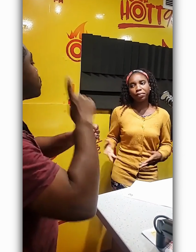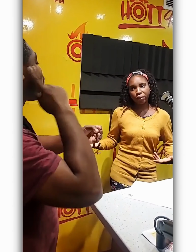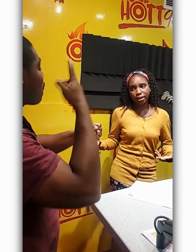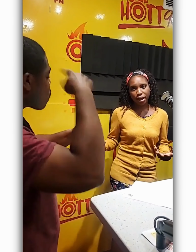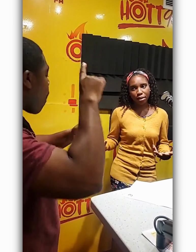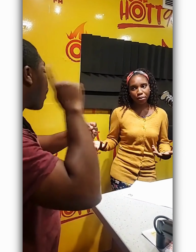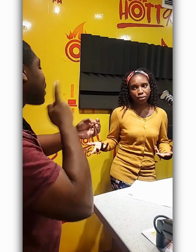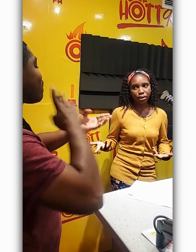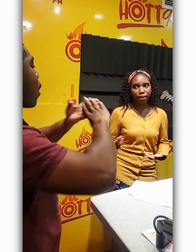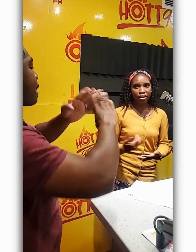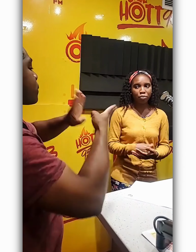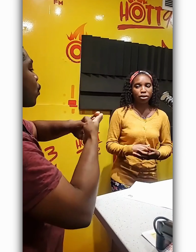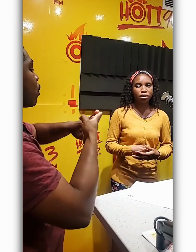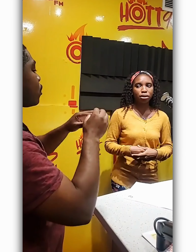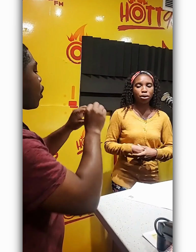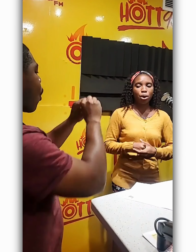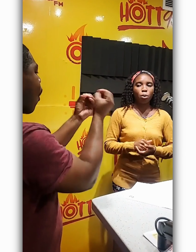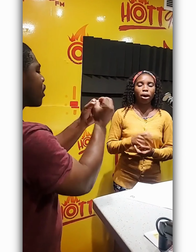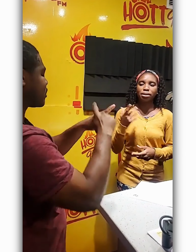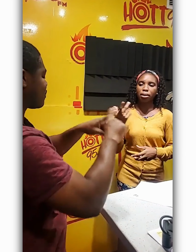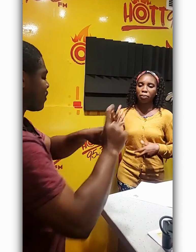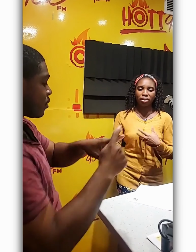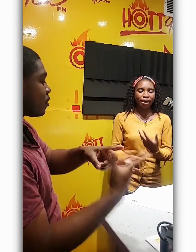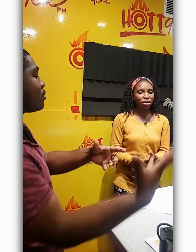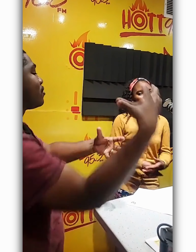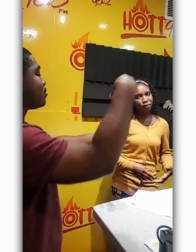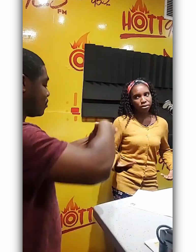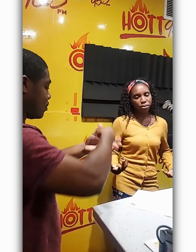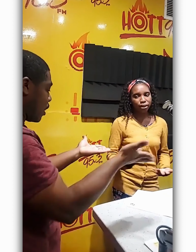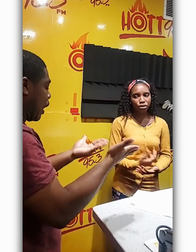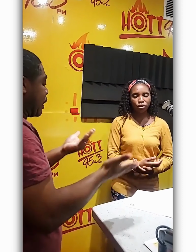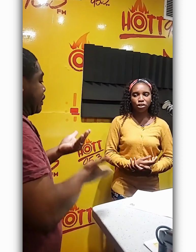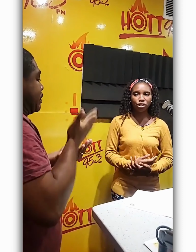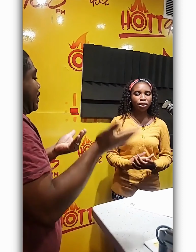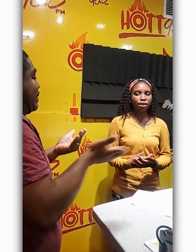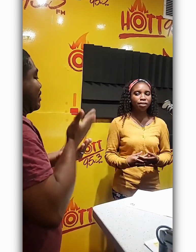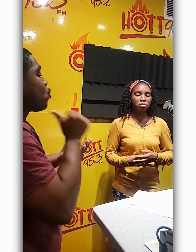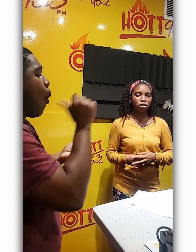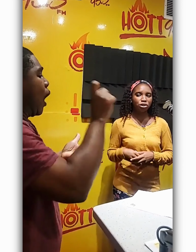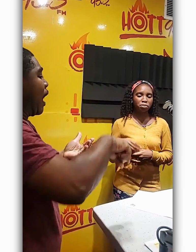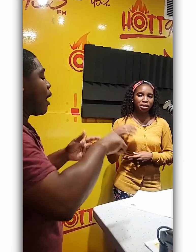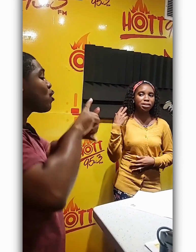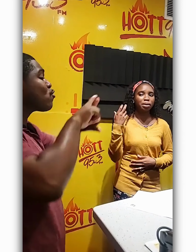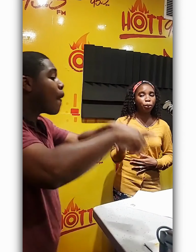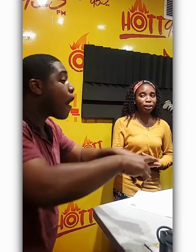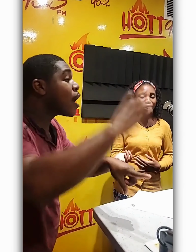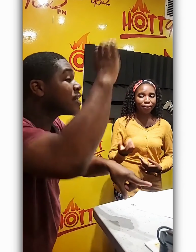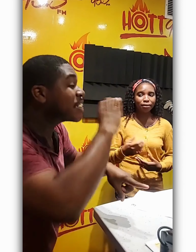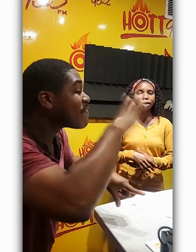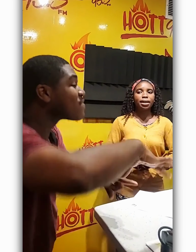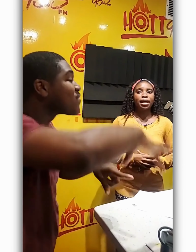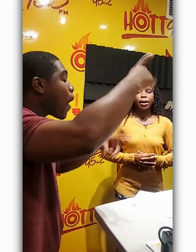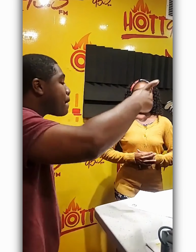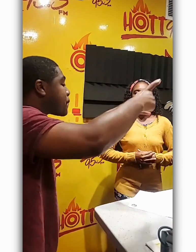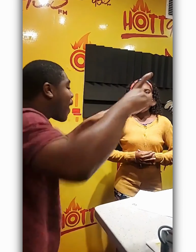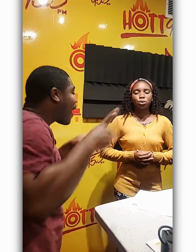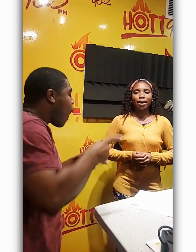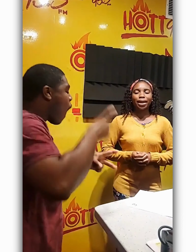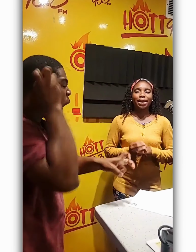if, for example, a deaf person wants to build like an office or a structure, the government should be supportive so they can